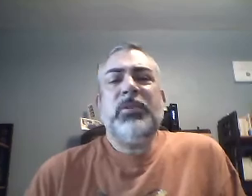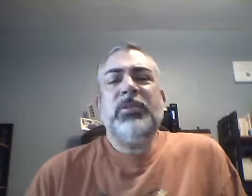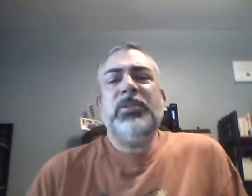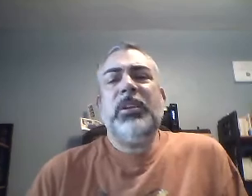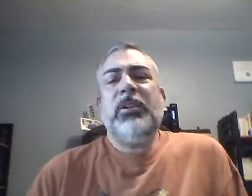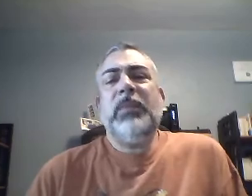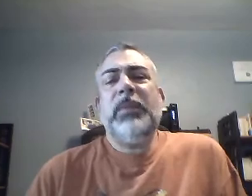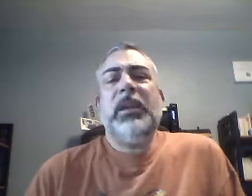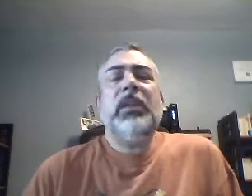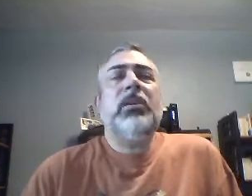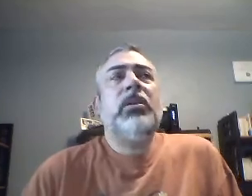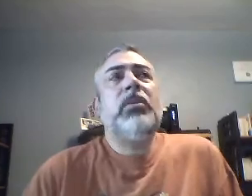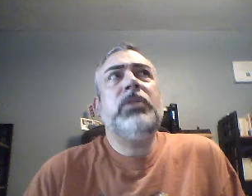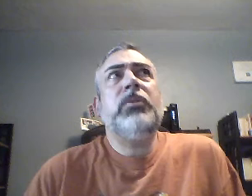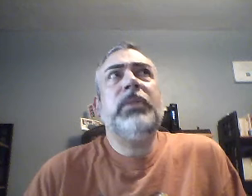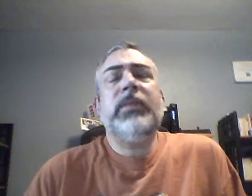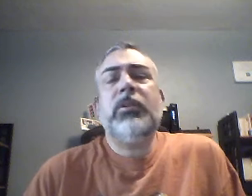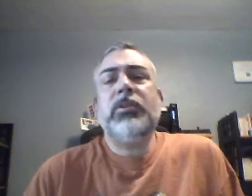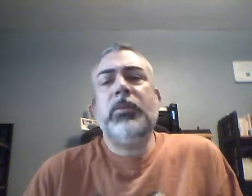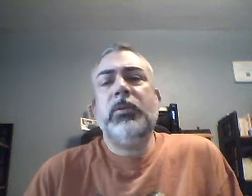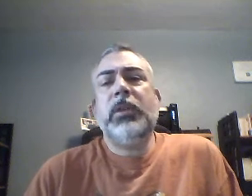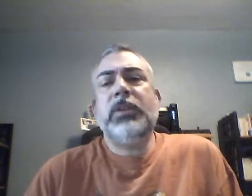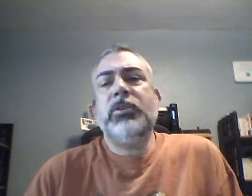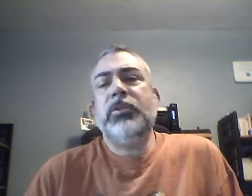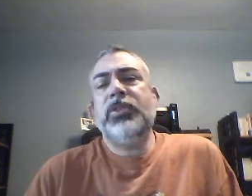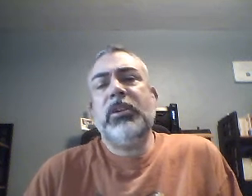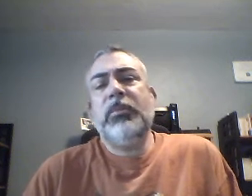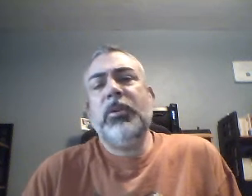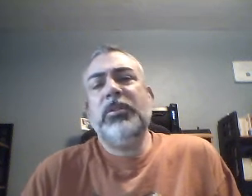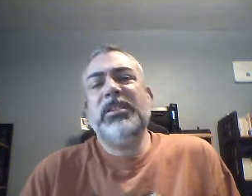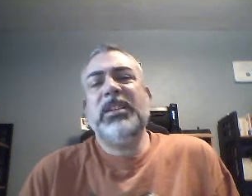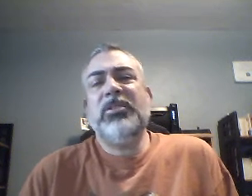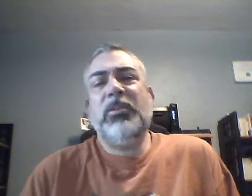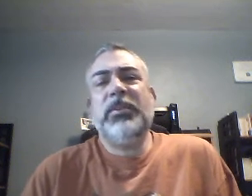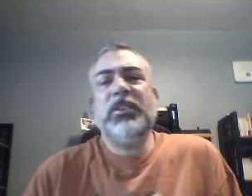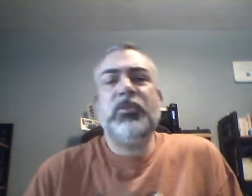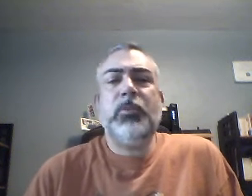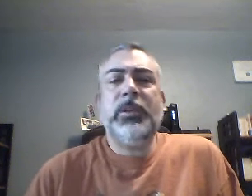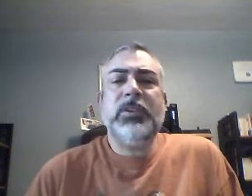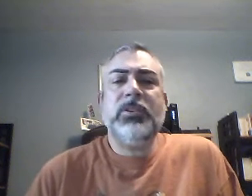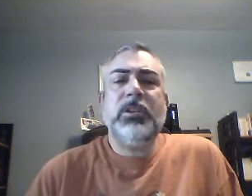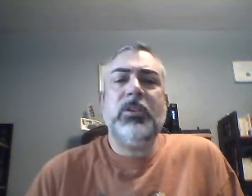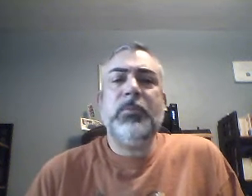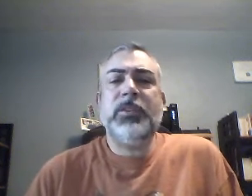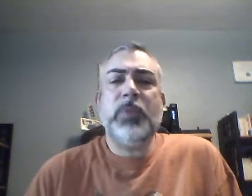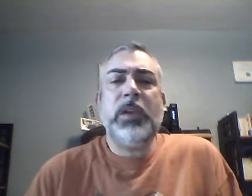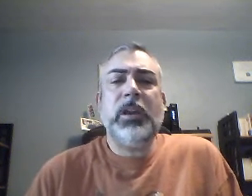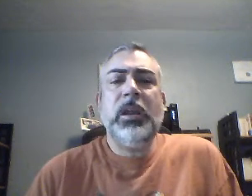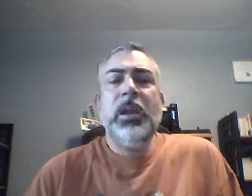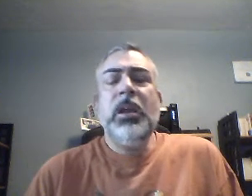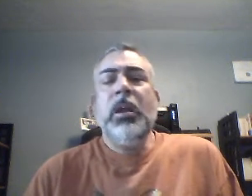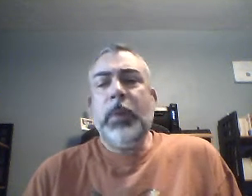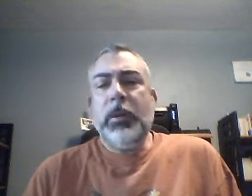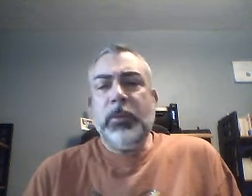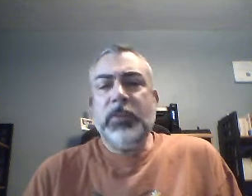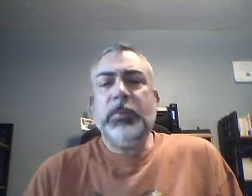research, we do believe there are some neurologic or genetic components that determine sexual orientation and homosexuality, but it does appear